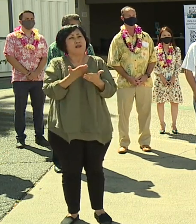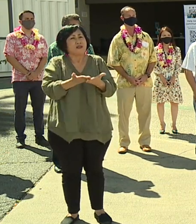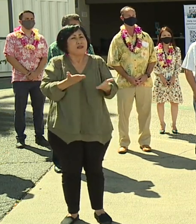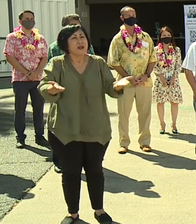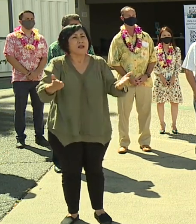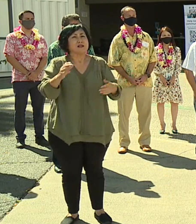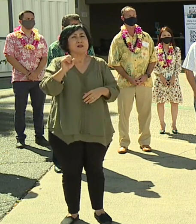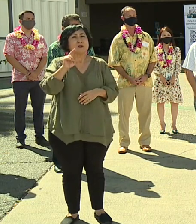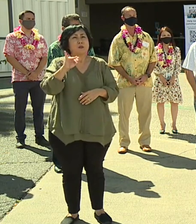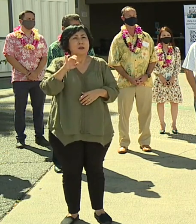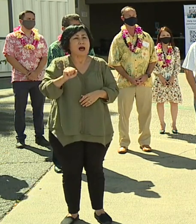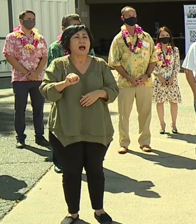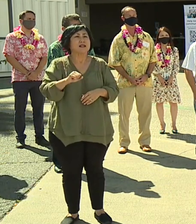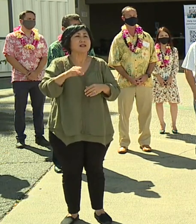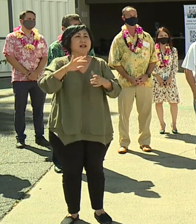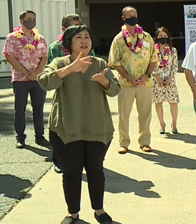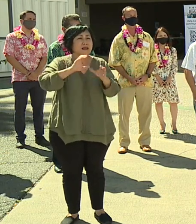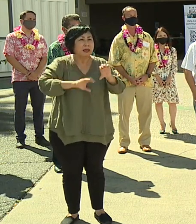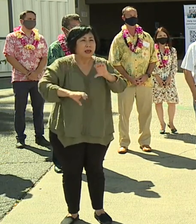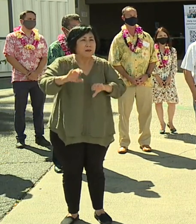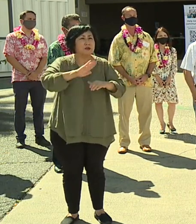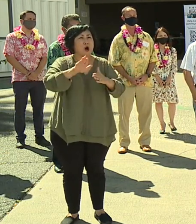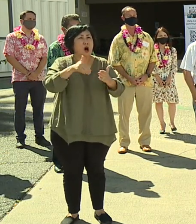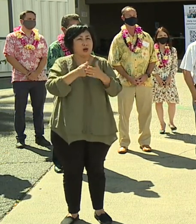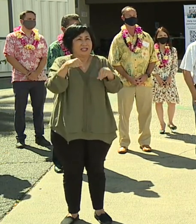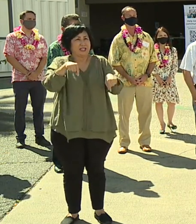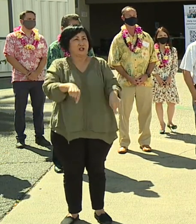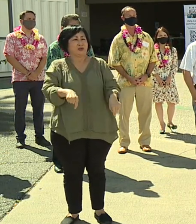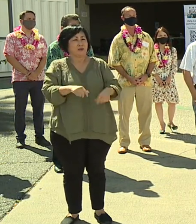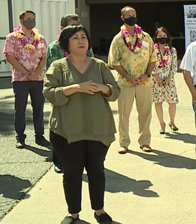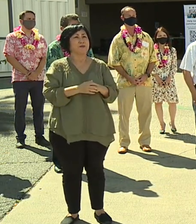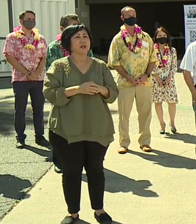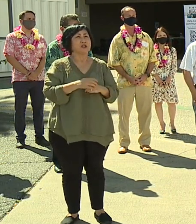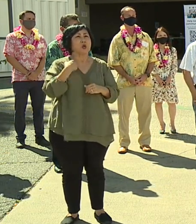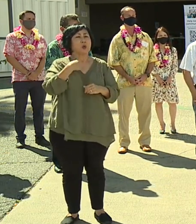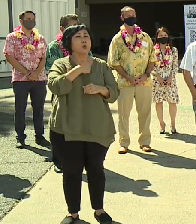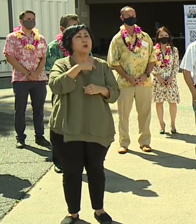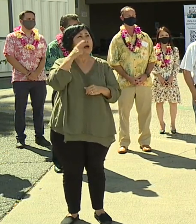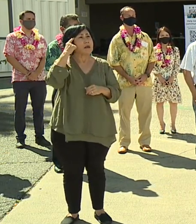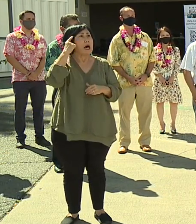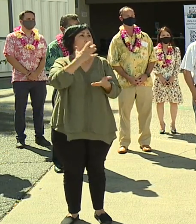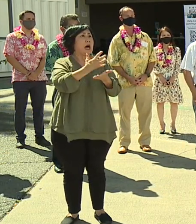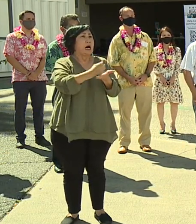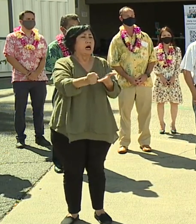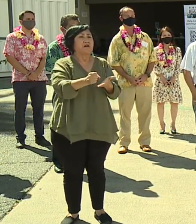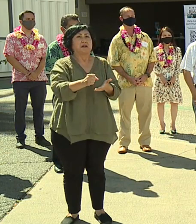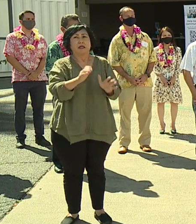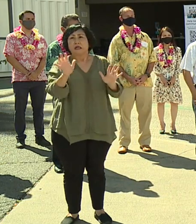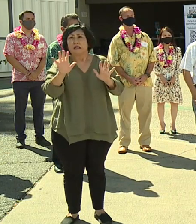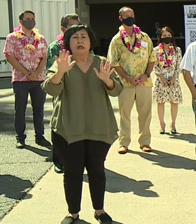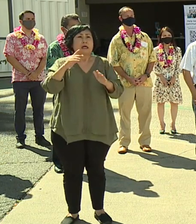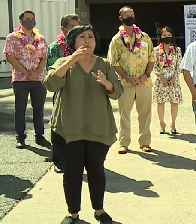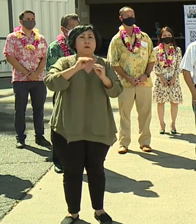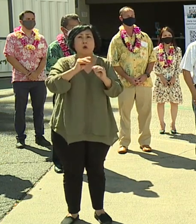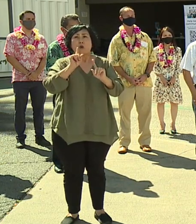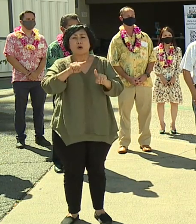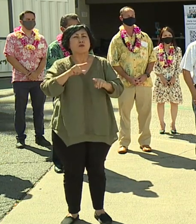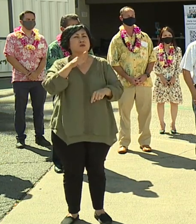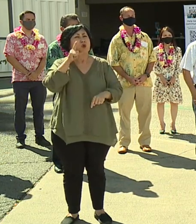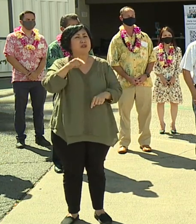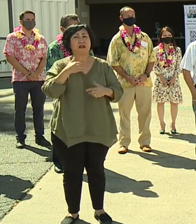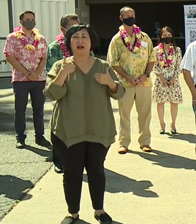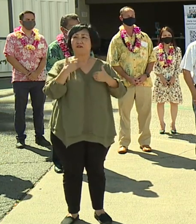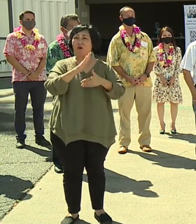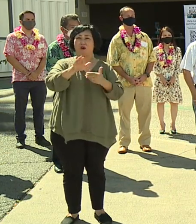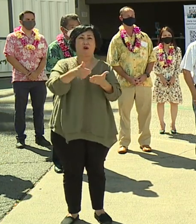supplies, the reagents, all dedicated supply streams, so we're not in jeopardy of running out of the supplies needed to do this